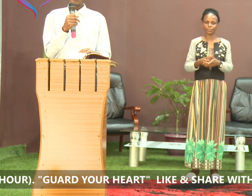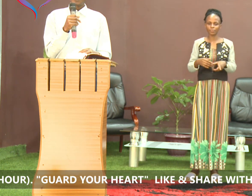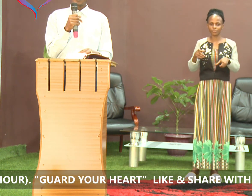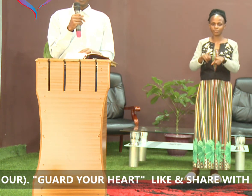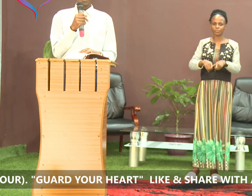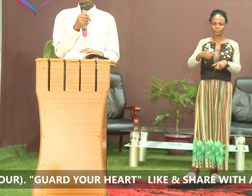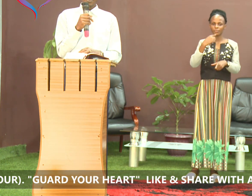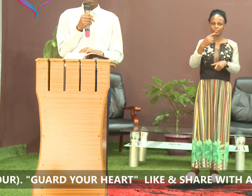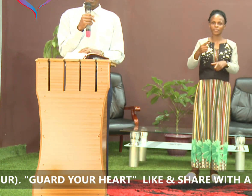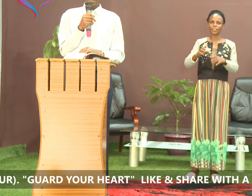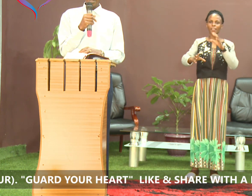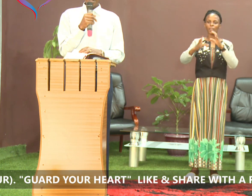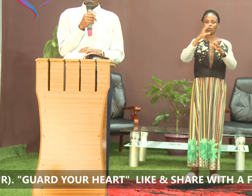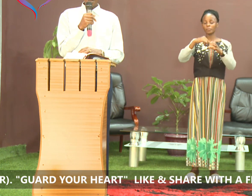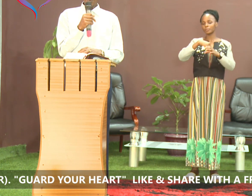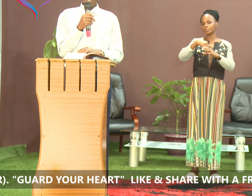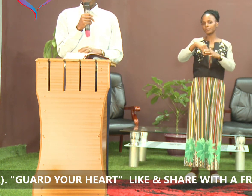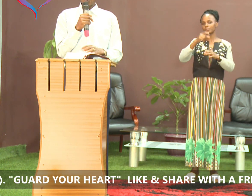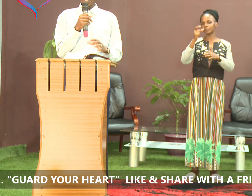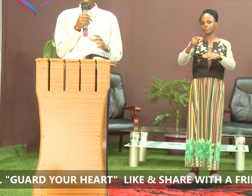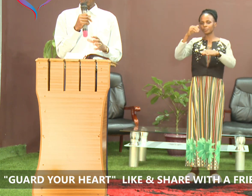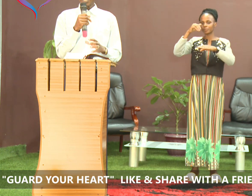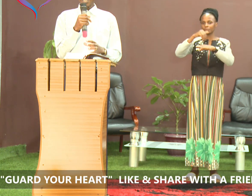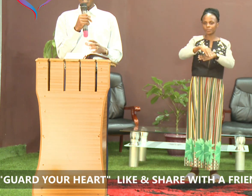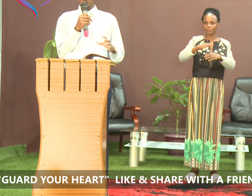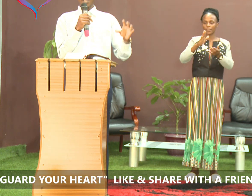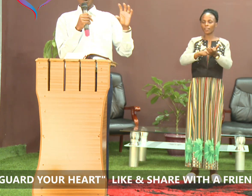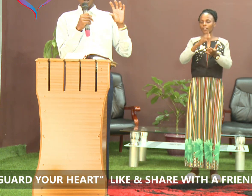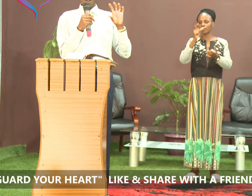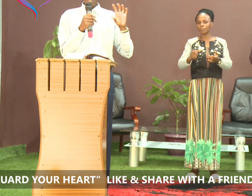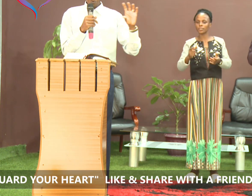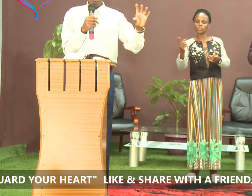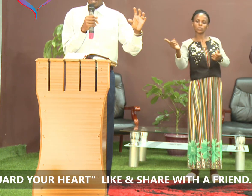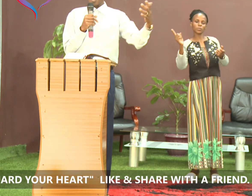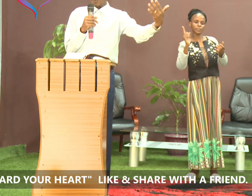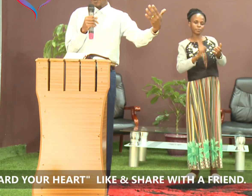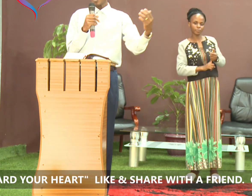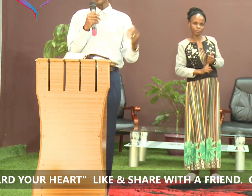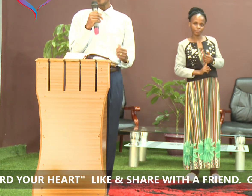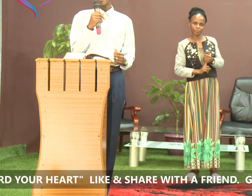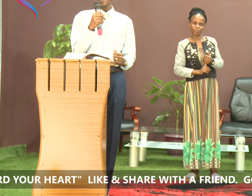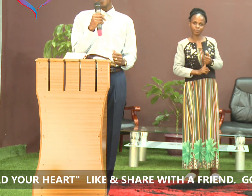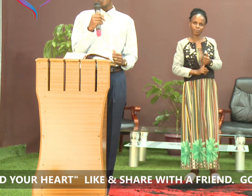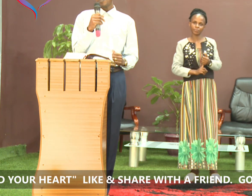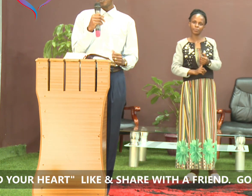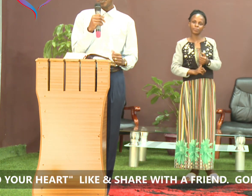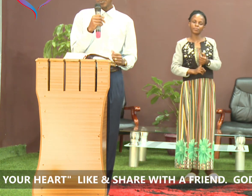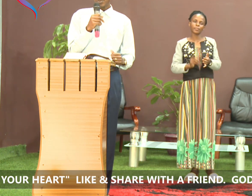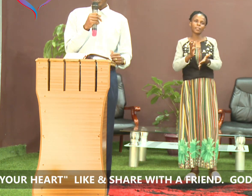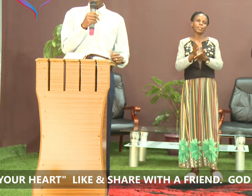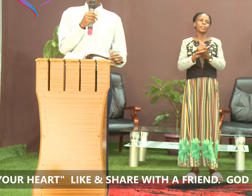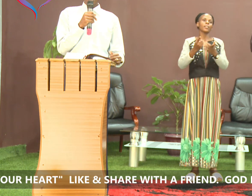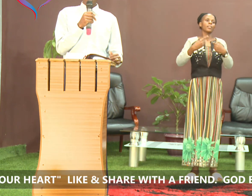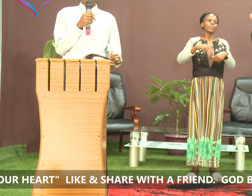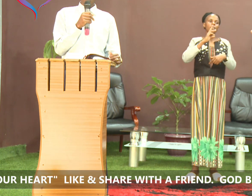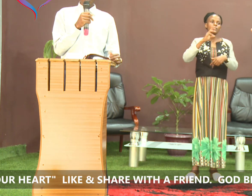communication involves the sender and the receiver. Nga bwe twogedde nti okwogeraganya kwetaaga kubeeko aweereza obubaka n'abufuna. Because we are talking about social media, and